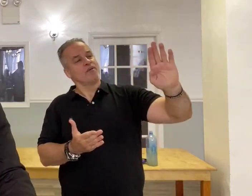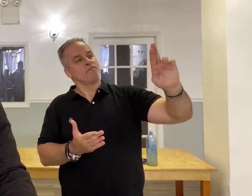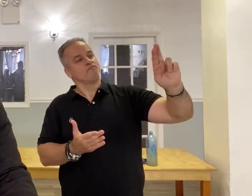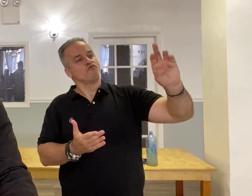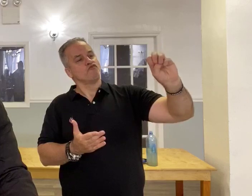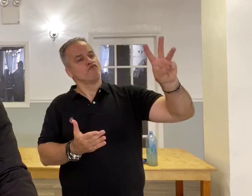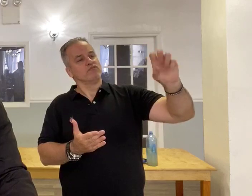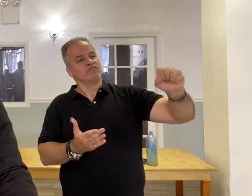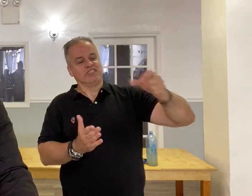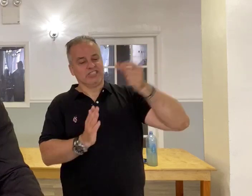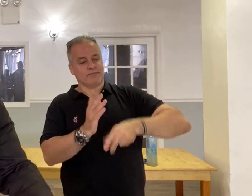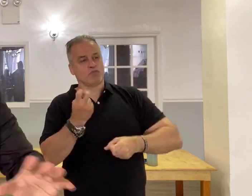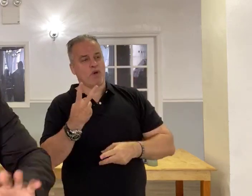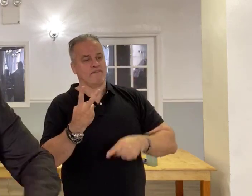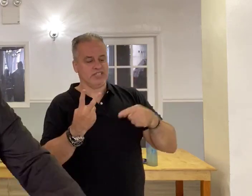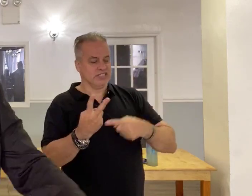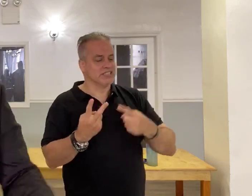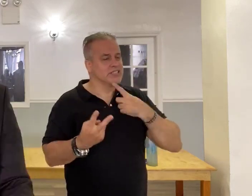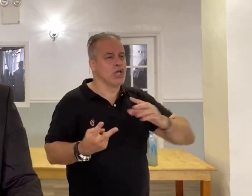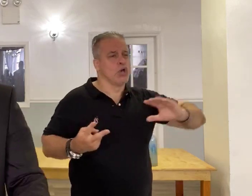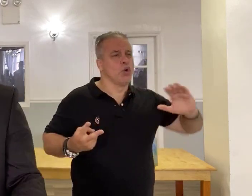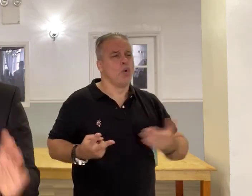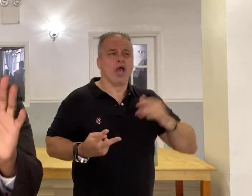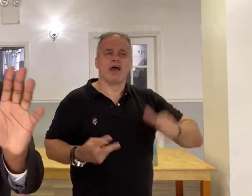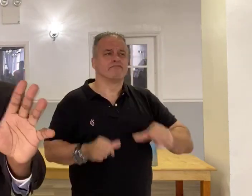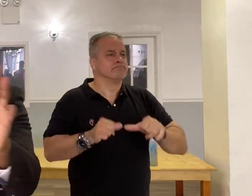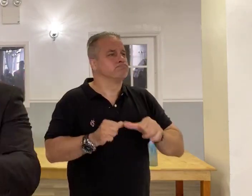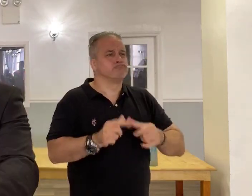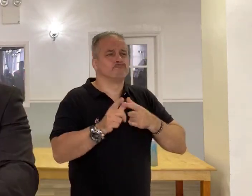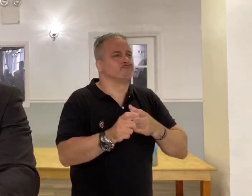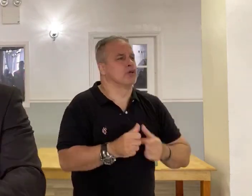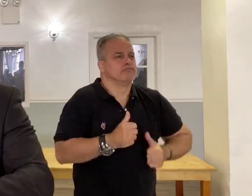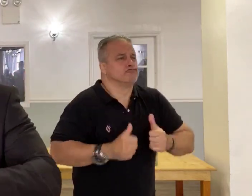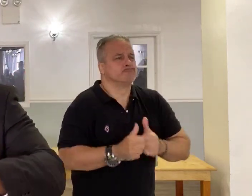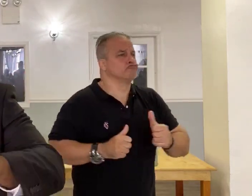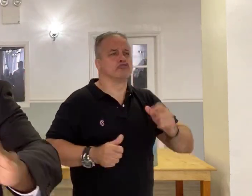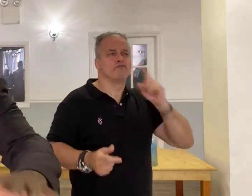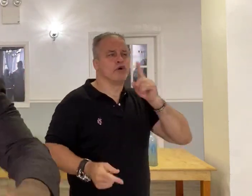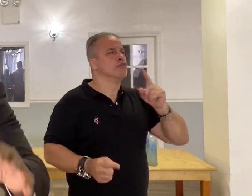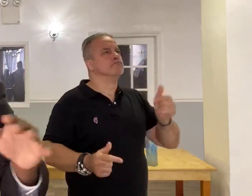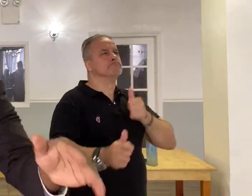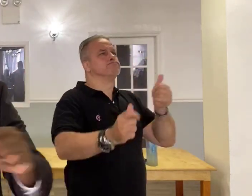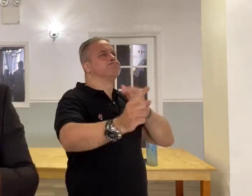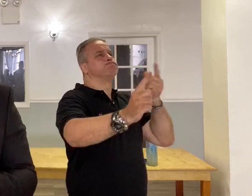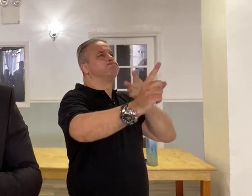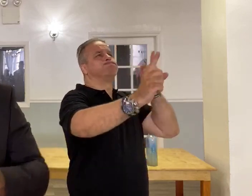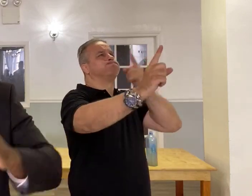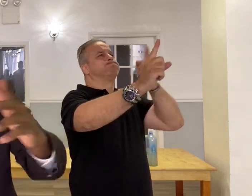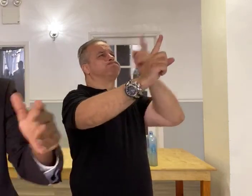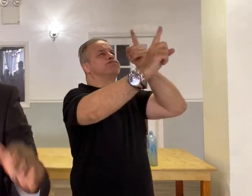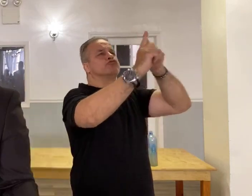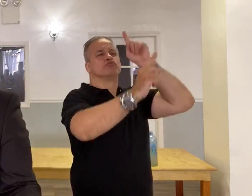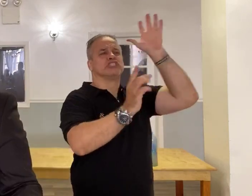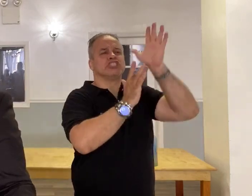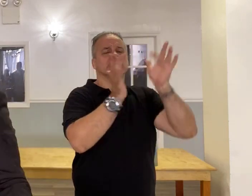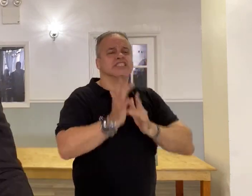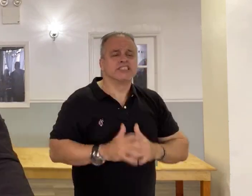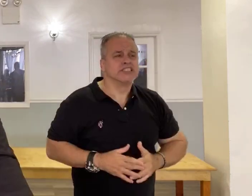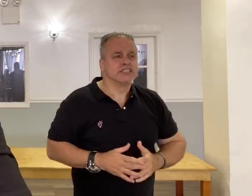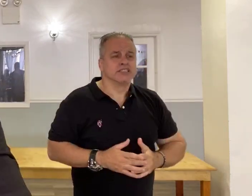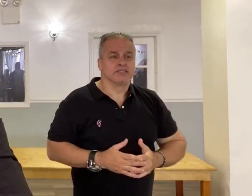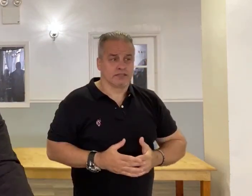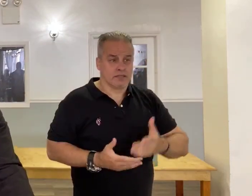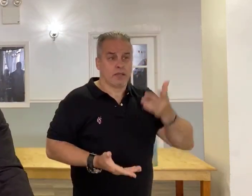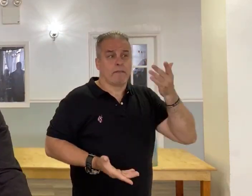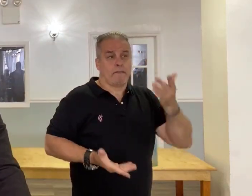us. We need to lay aside the weights. You might have a pursuit in your life. It's not a sin.